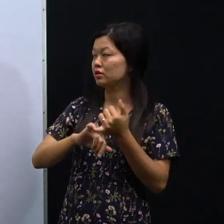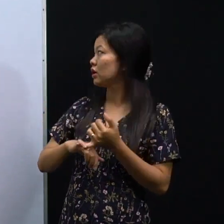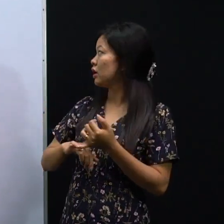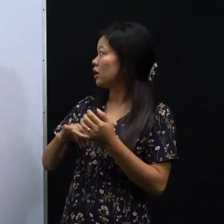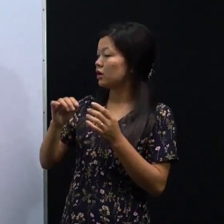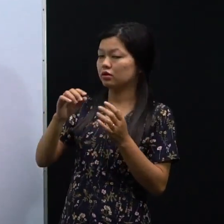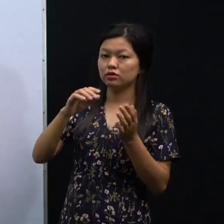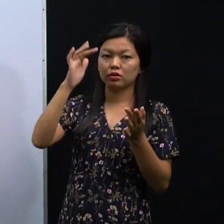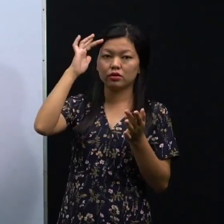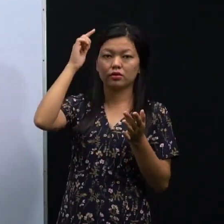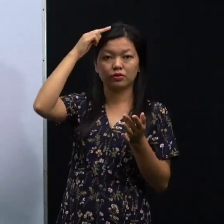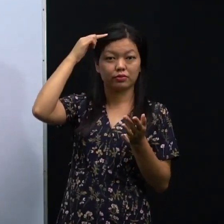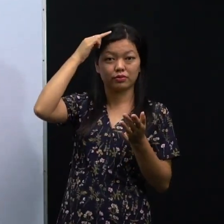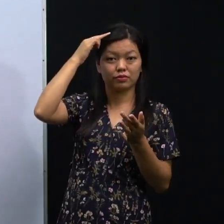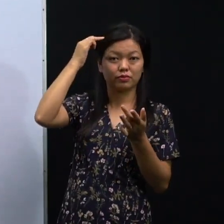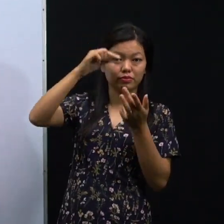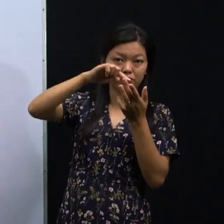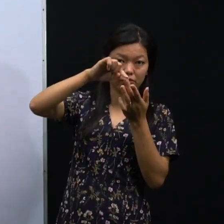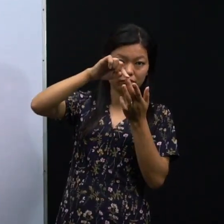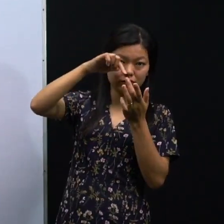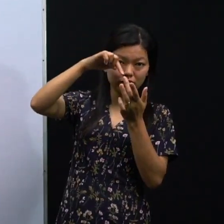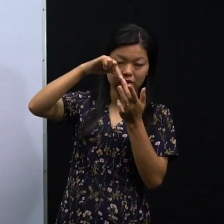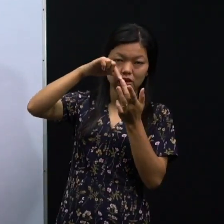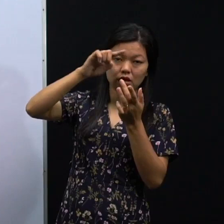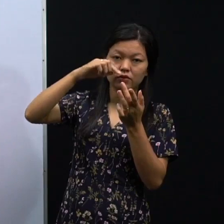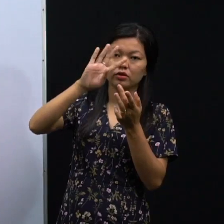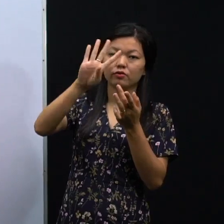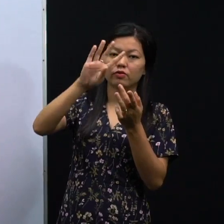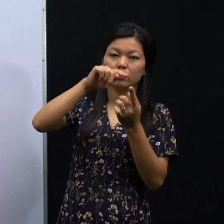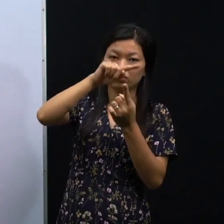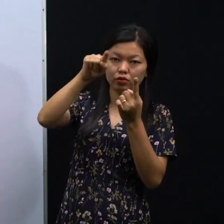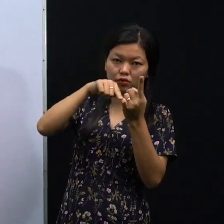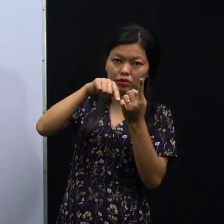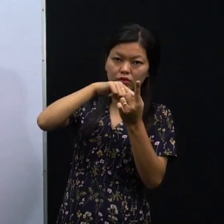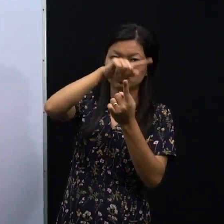shell. Okay, we have four discrete orbit. We have four, see,